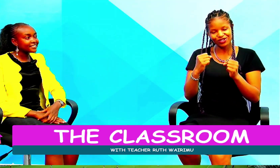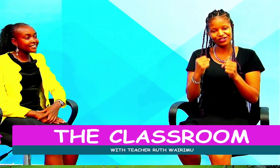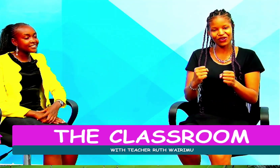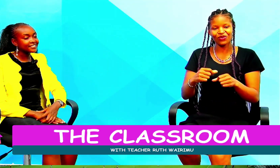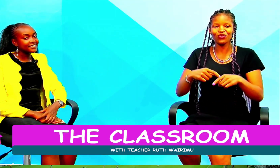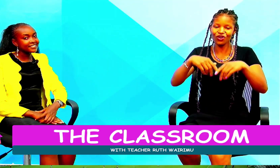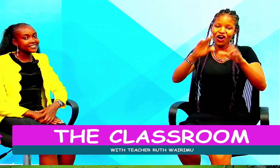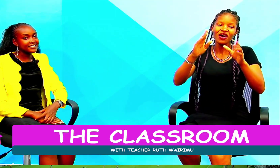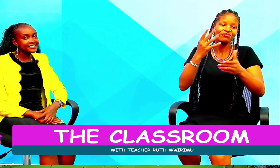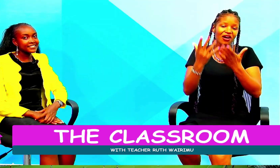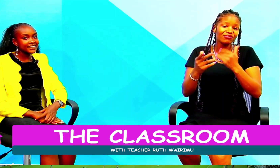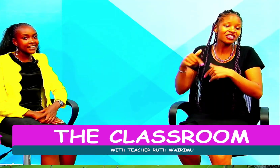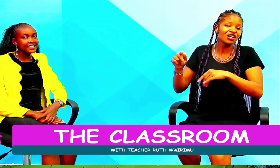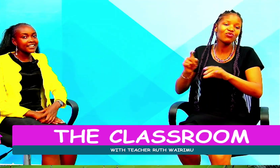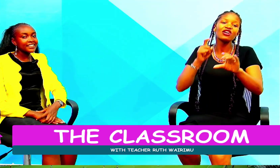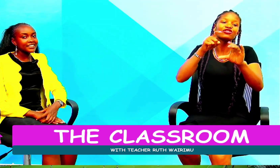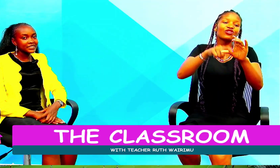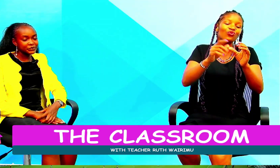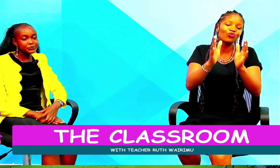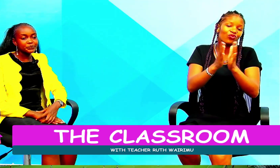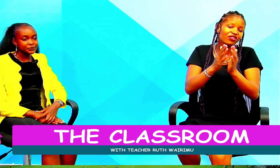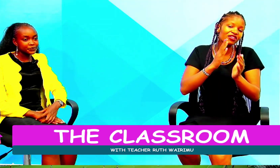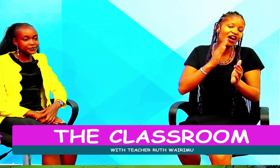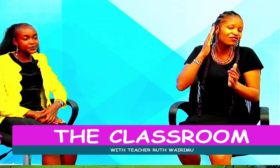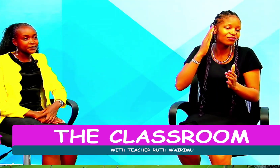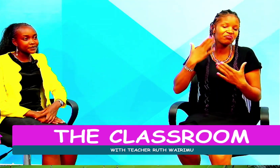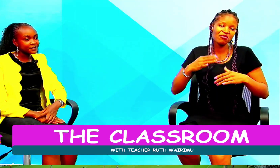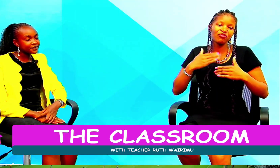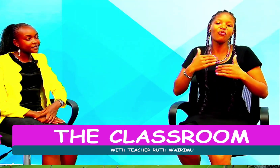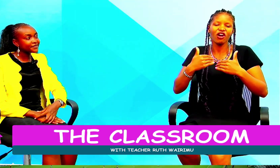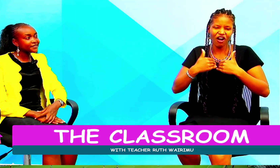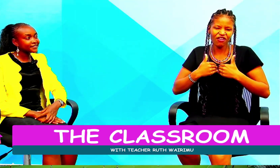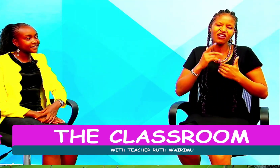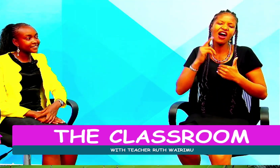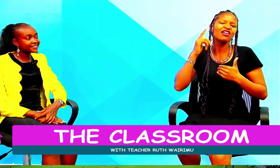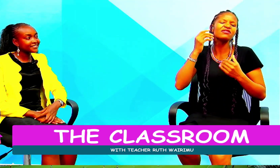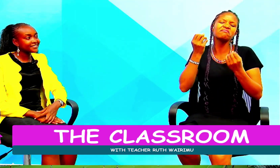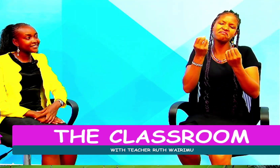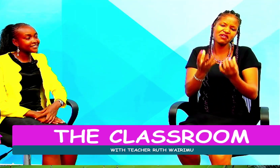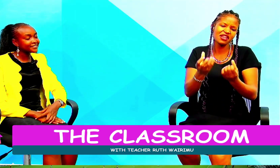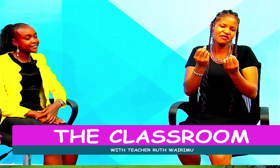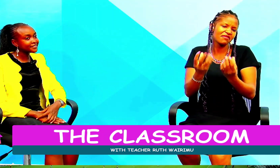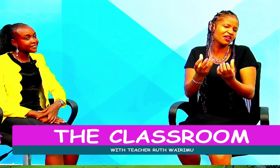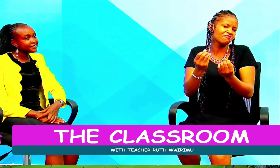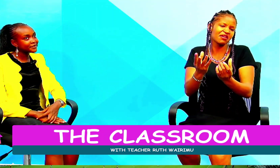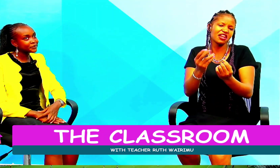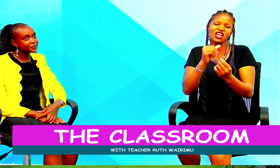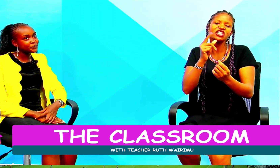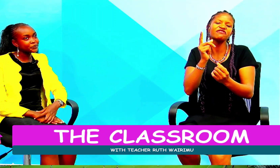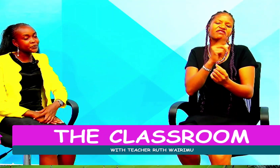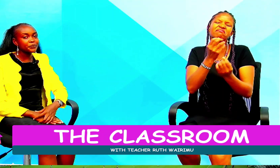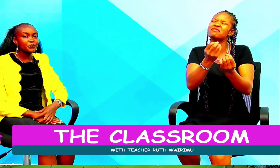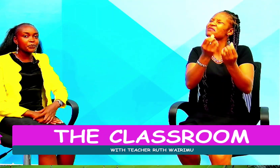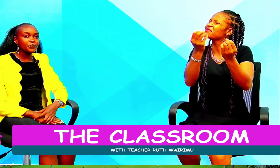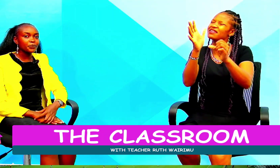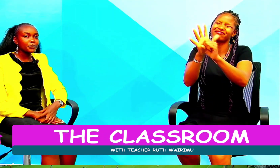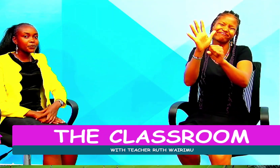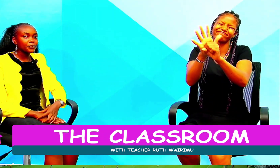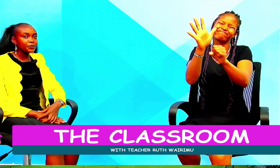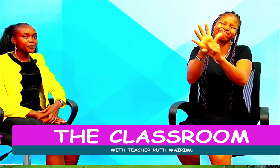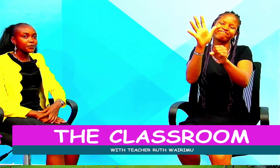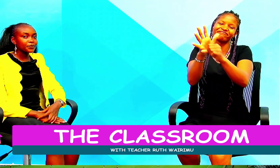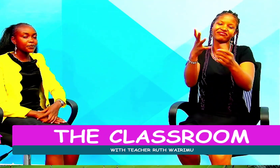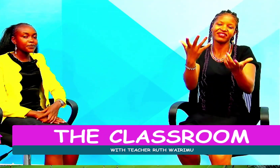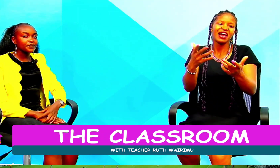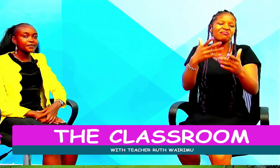Thank you for staying strong and for continuing to learn sign language and not giving up despite losing your cousin. There are